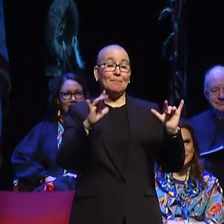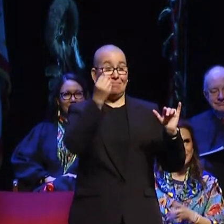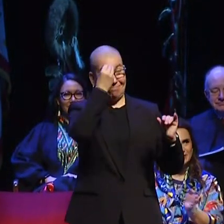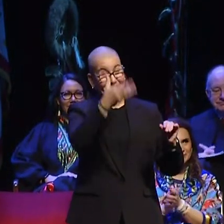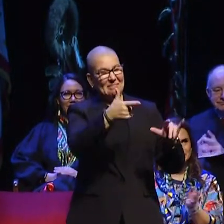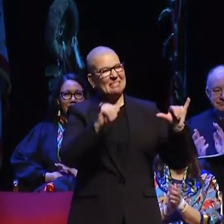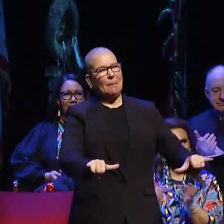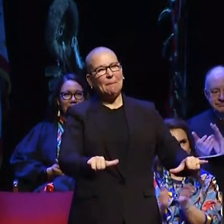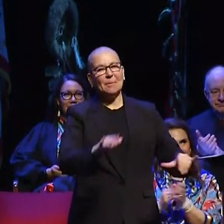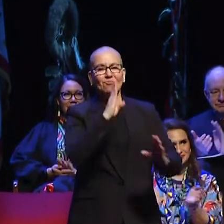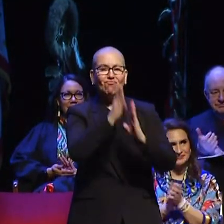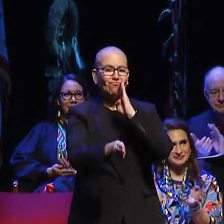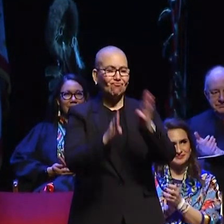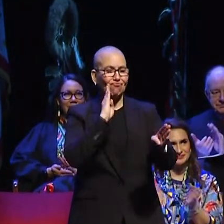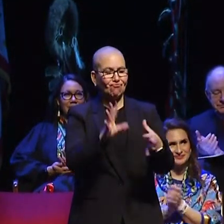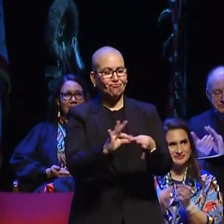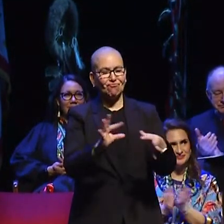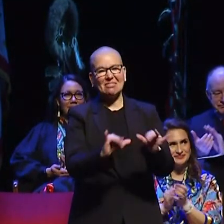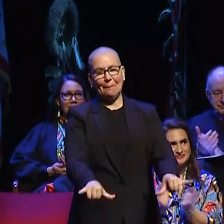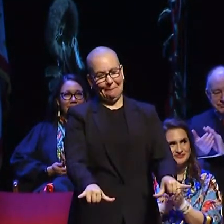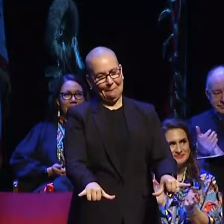Governor.